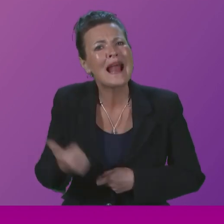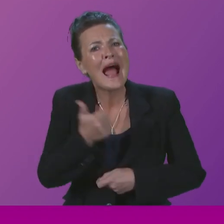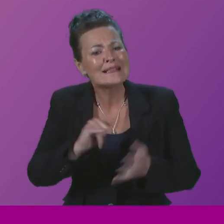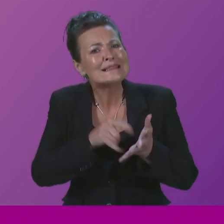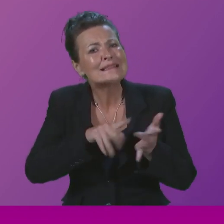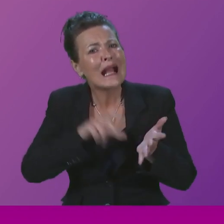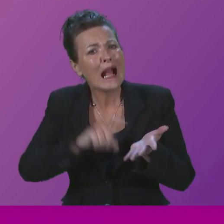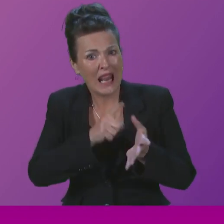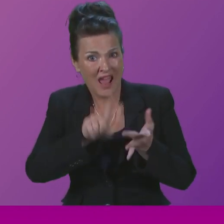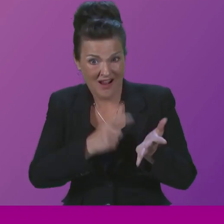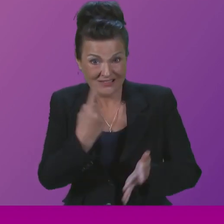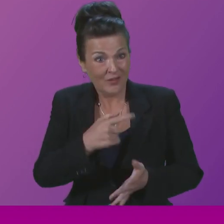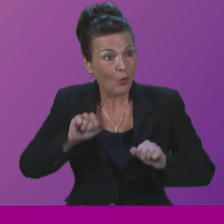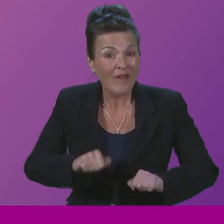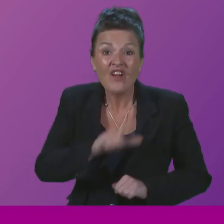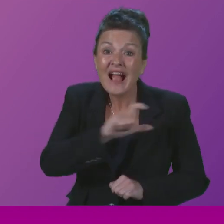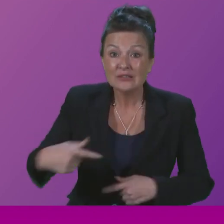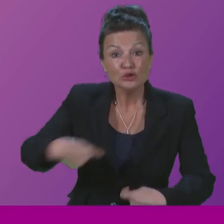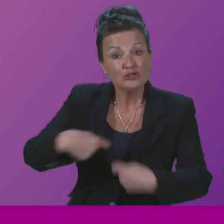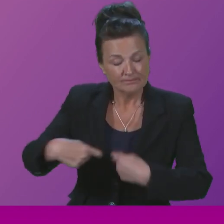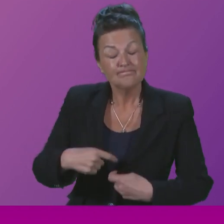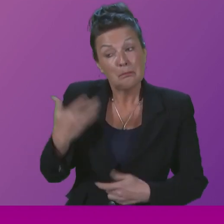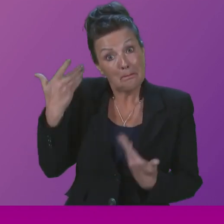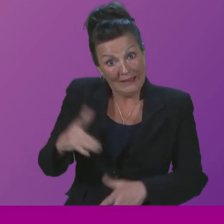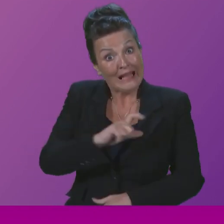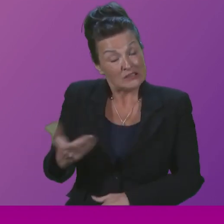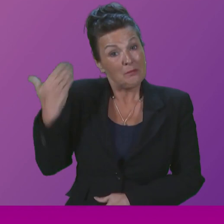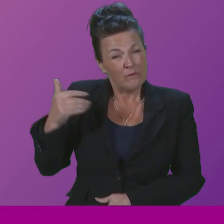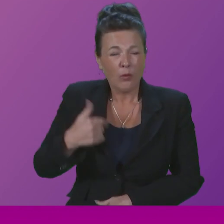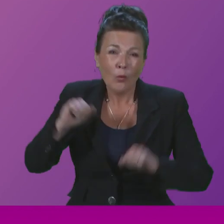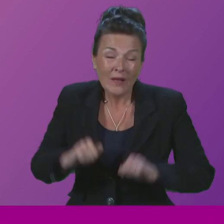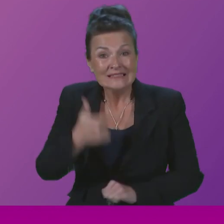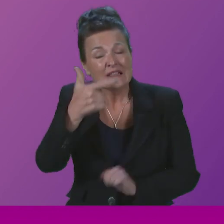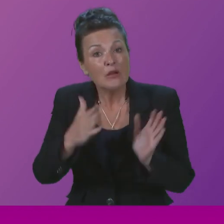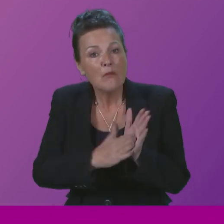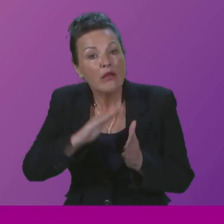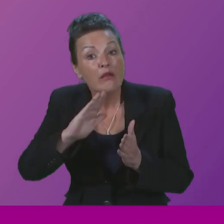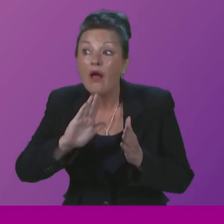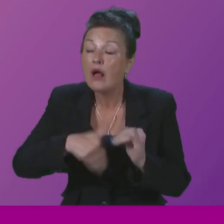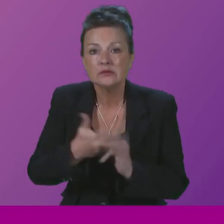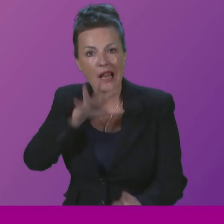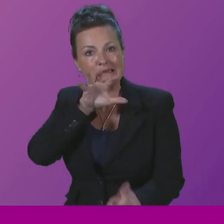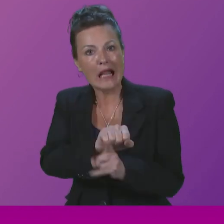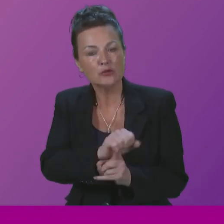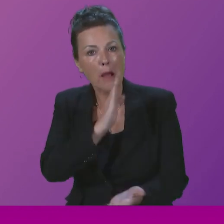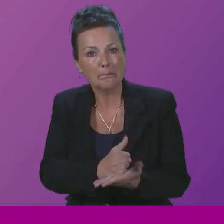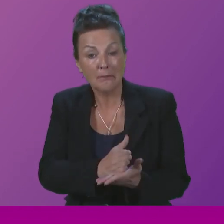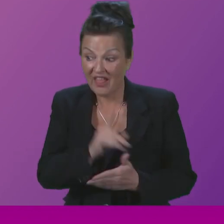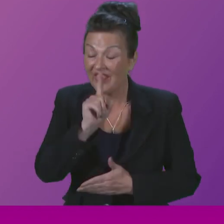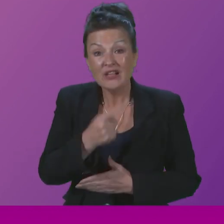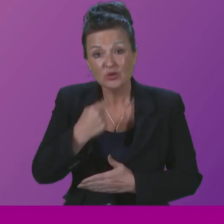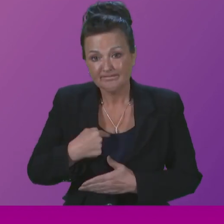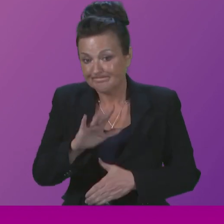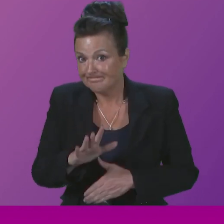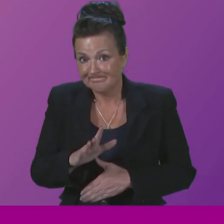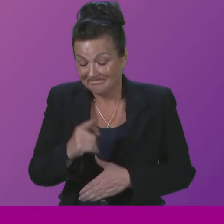for cancer treatment. Anne, a previous cancer survivor, waited seven months for a diagnosis, at which point she was told she